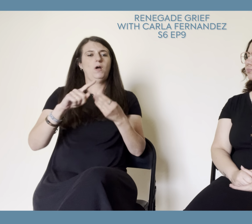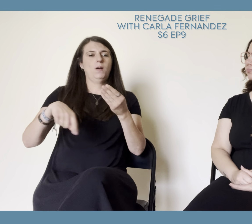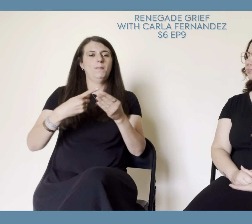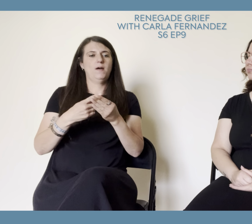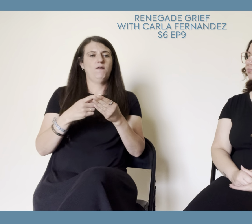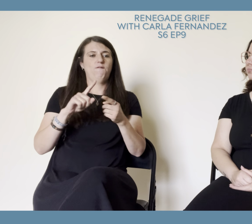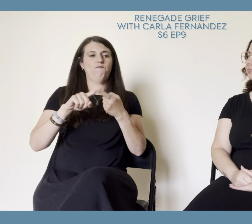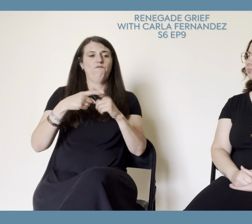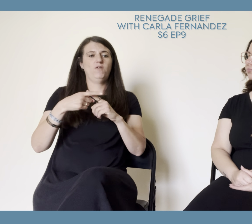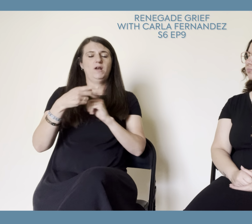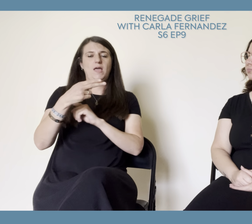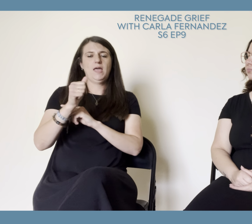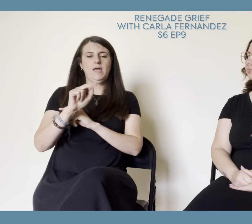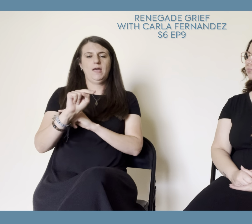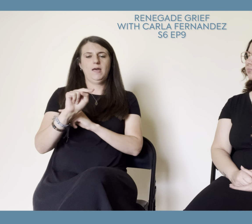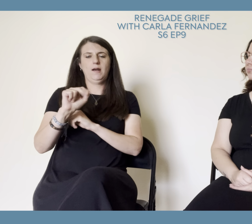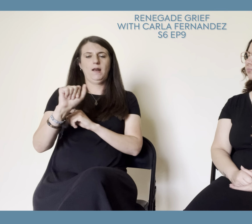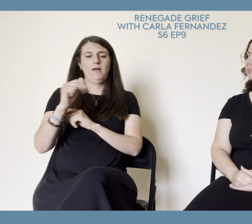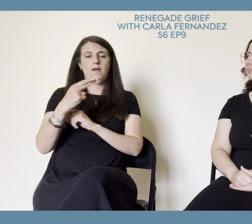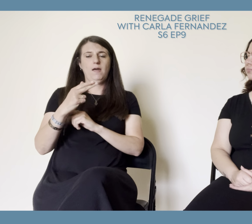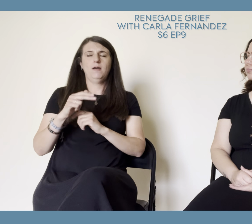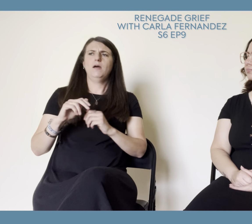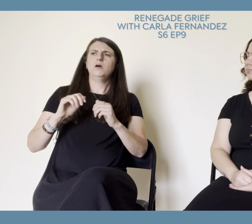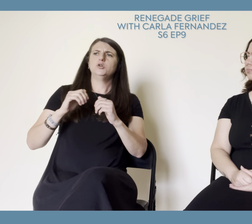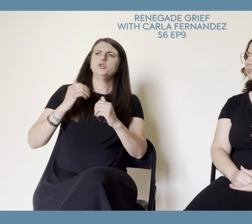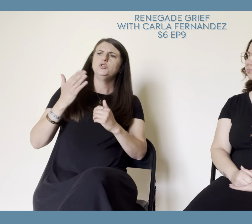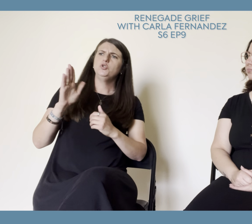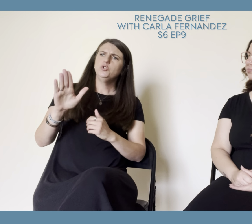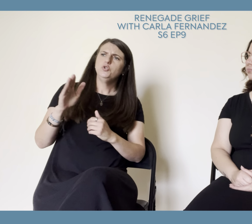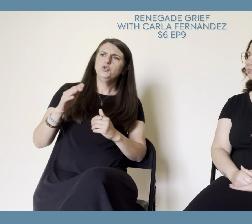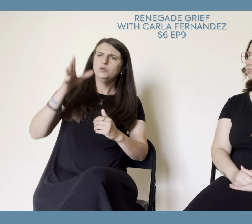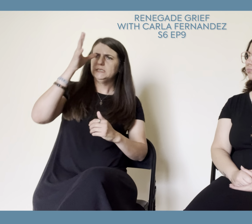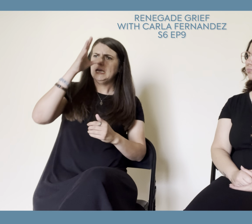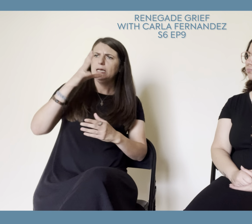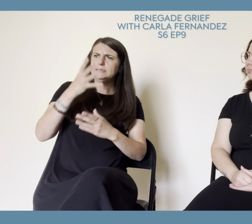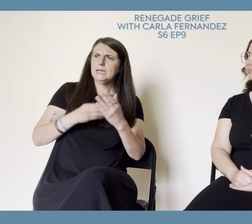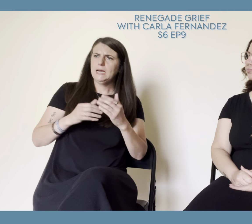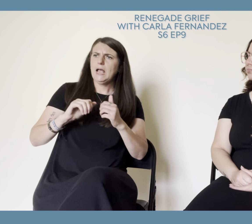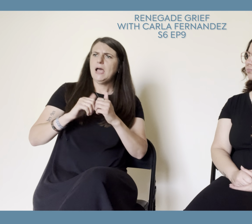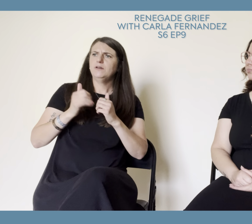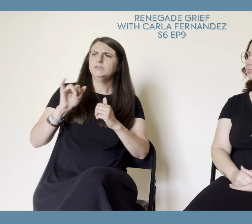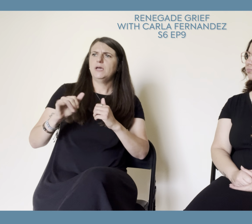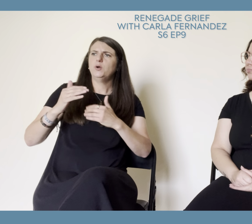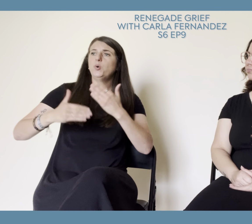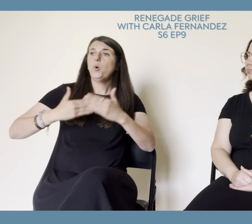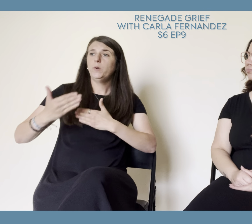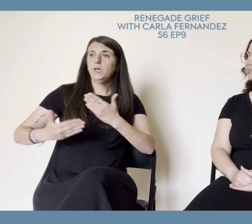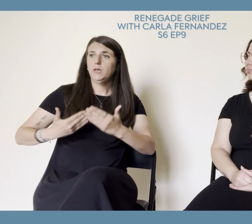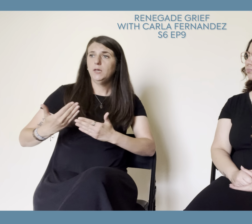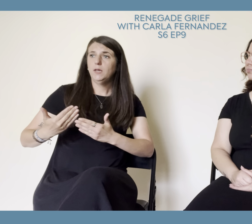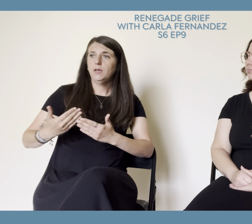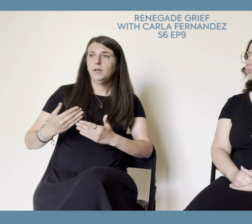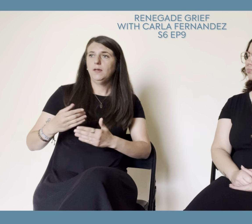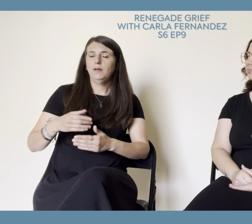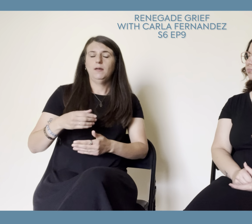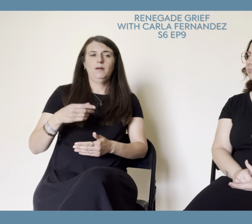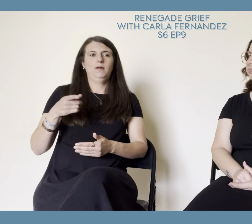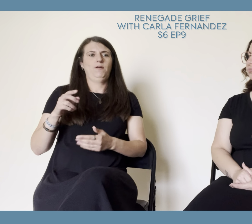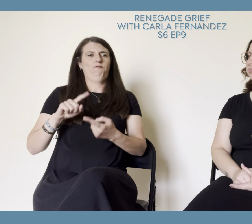who was asked, so your dad died, how is that going for you? And Hannah was taken aback because it was